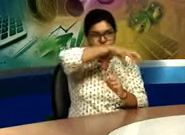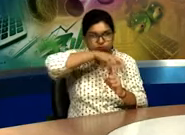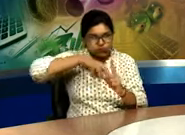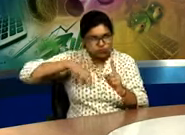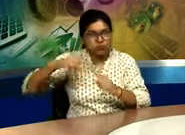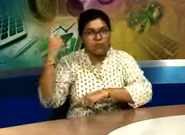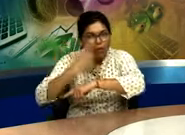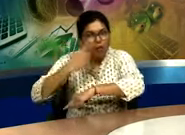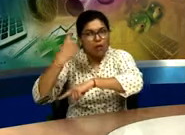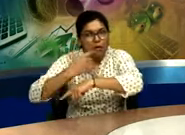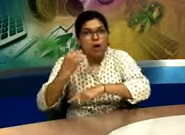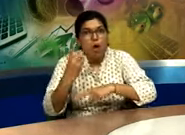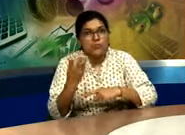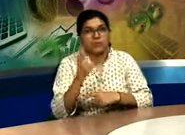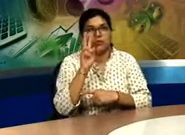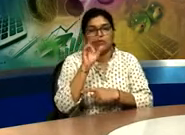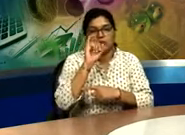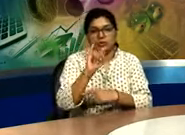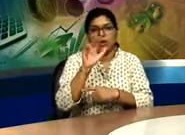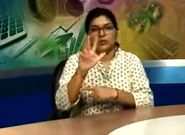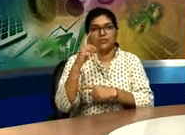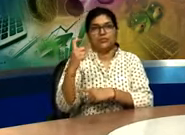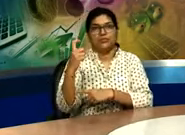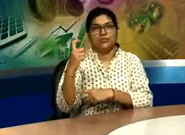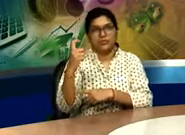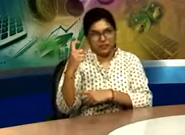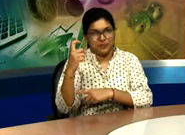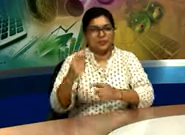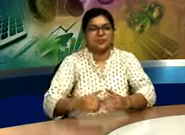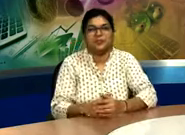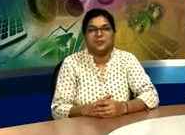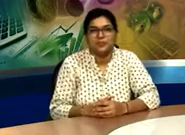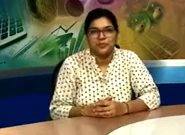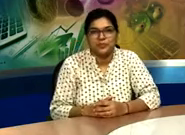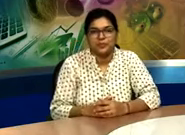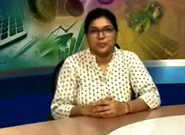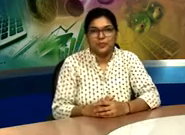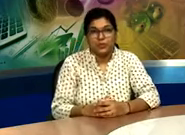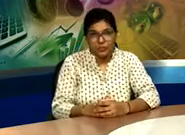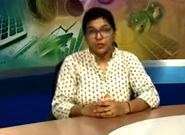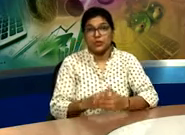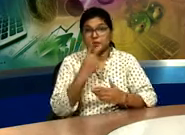takes 1 year, but Mars takes 2 years to move around the Sun.